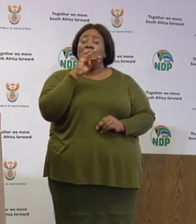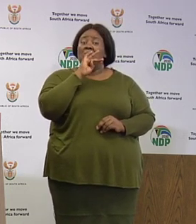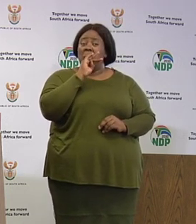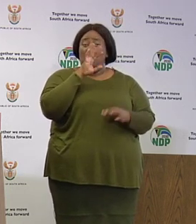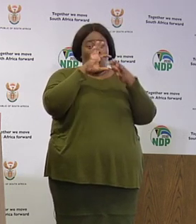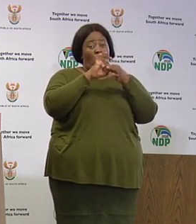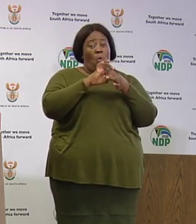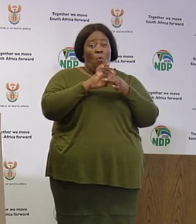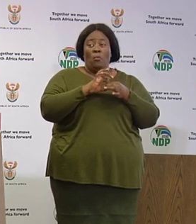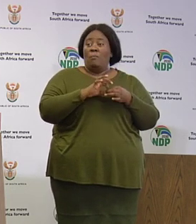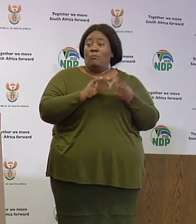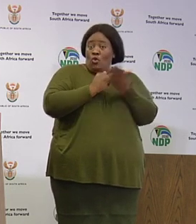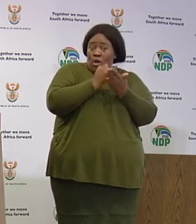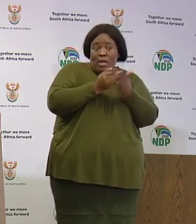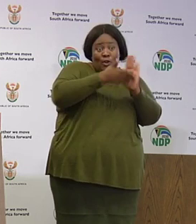early.